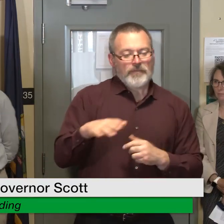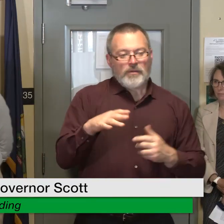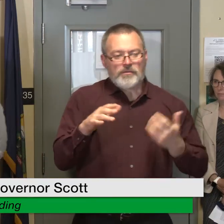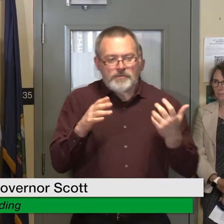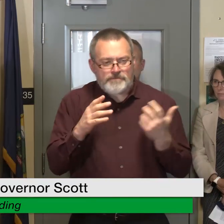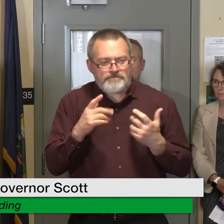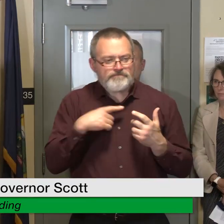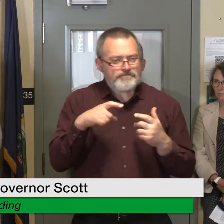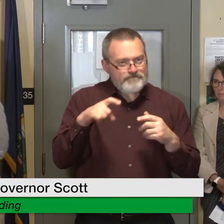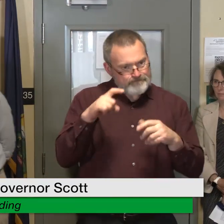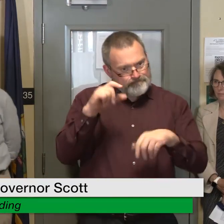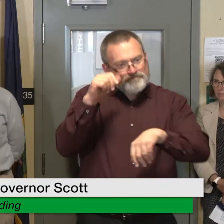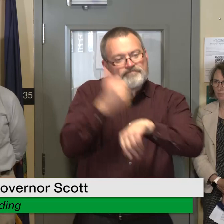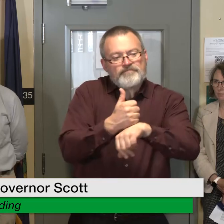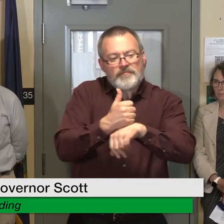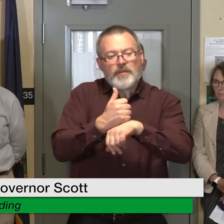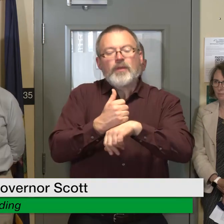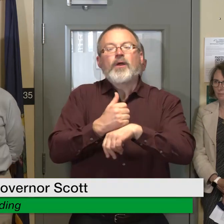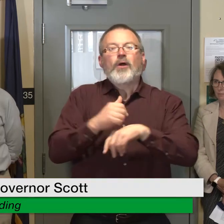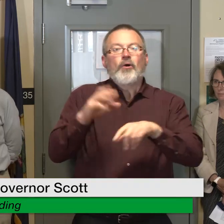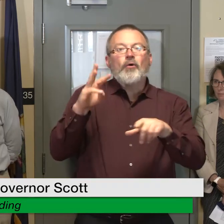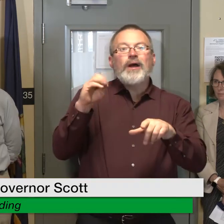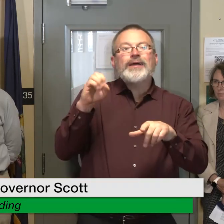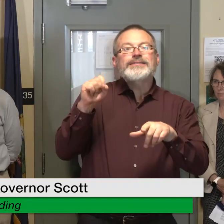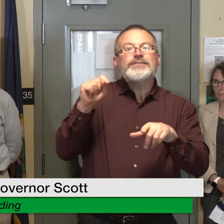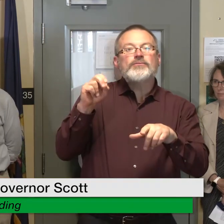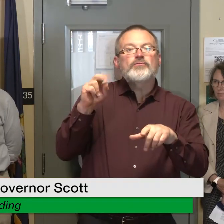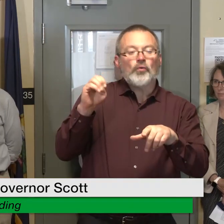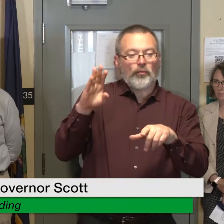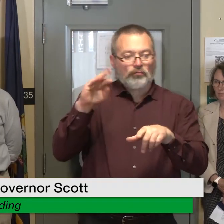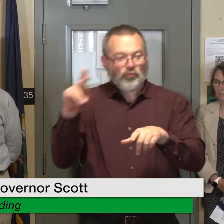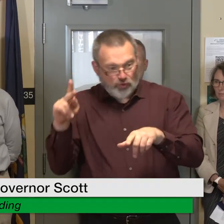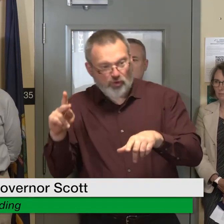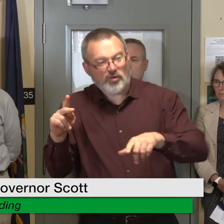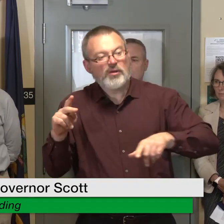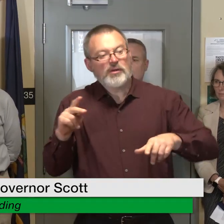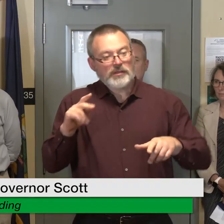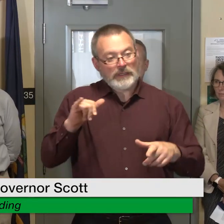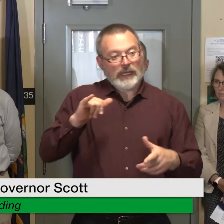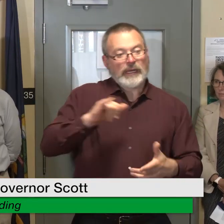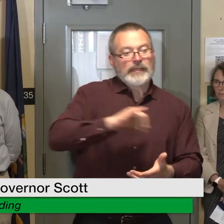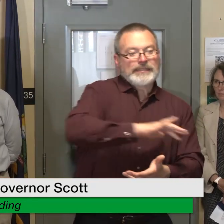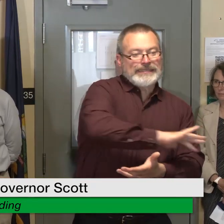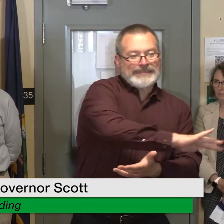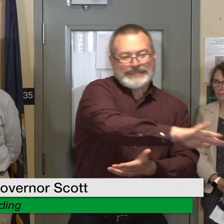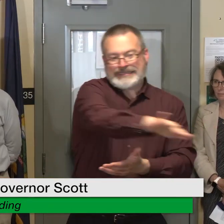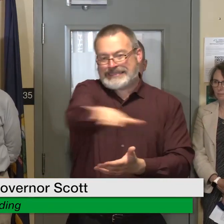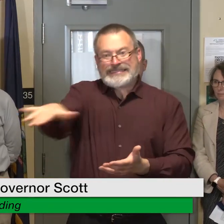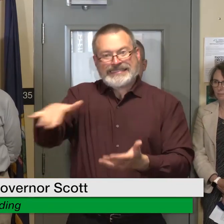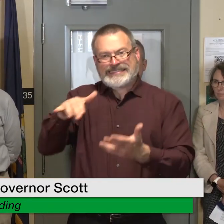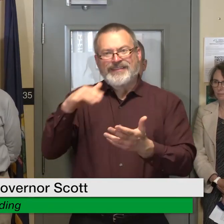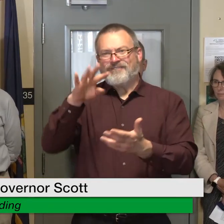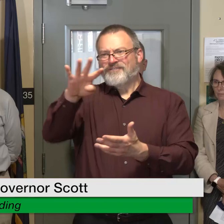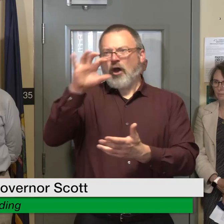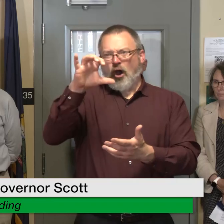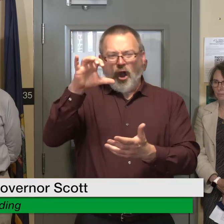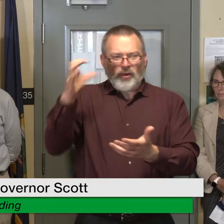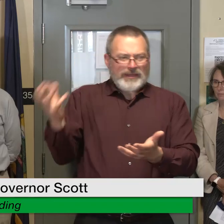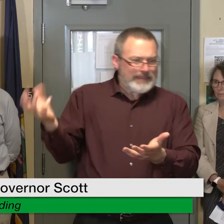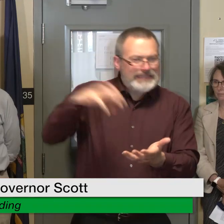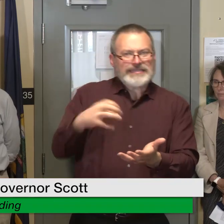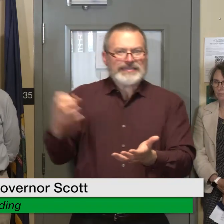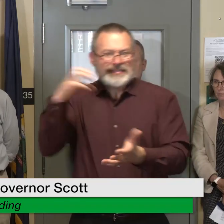to its floodplain, excavating more than 400 dump truck loads of sediment and rocks. This project is projected